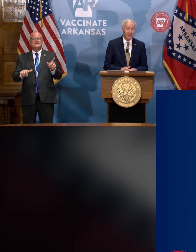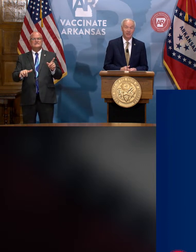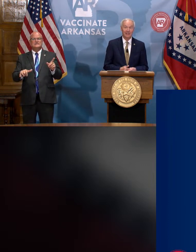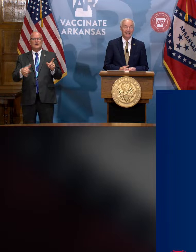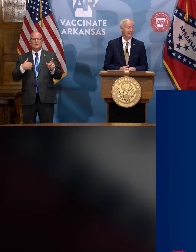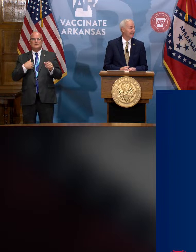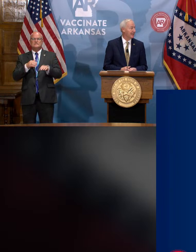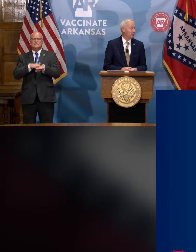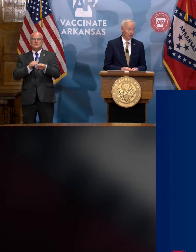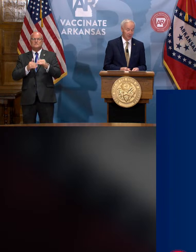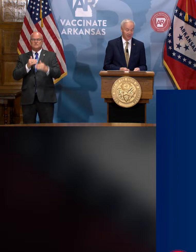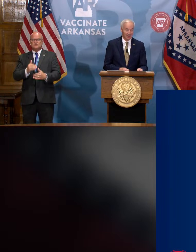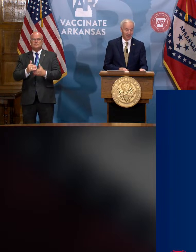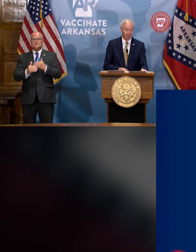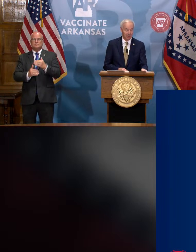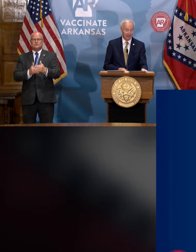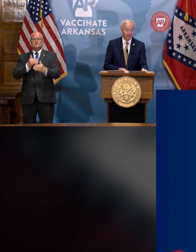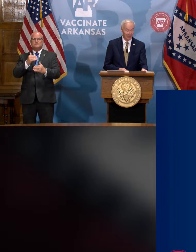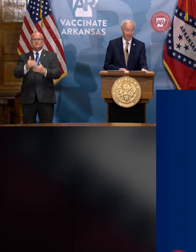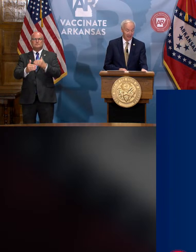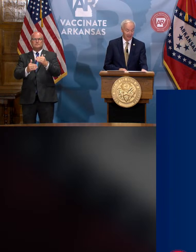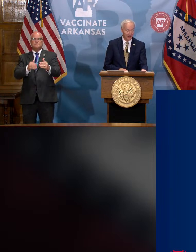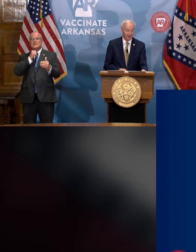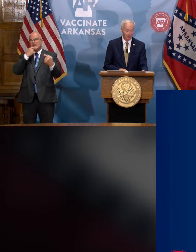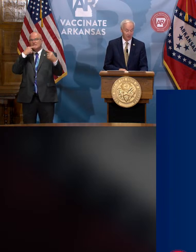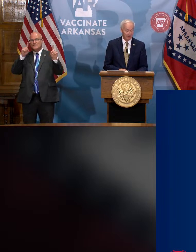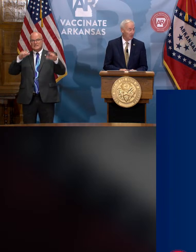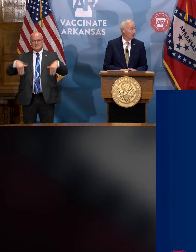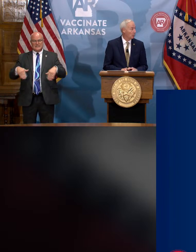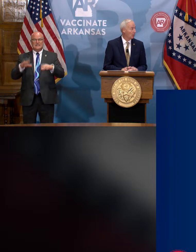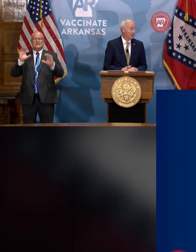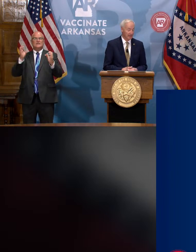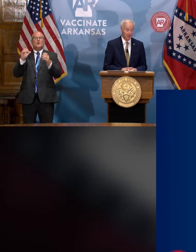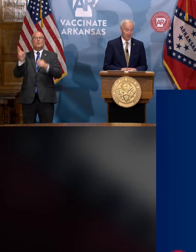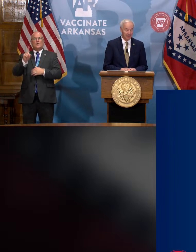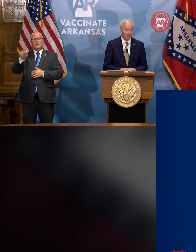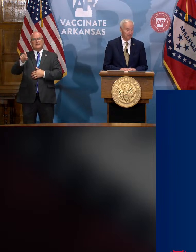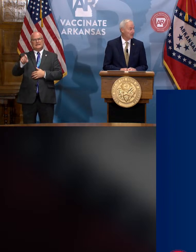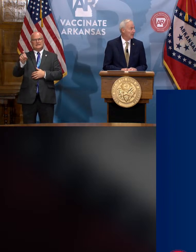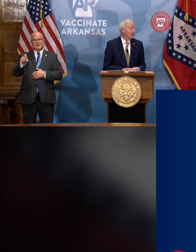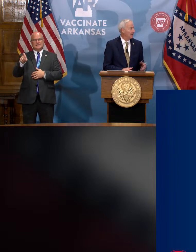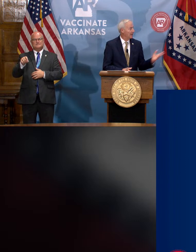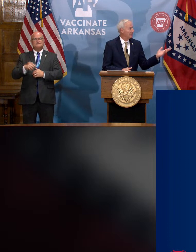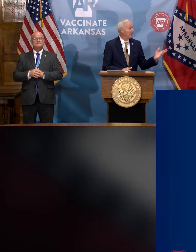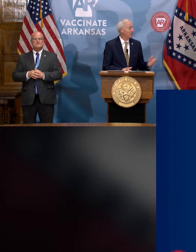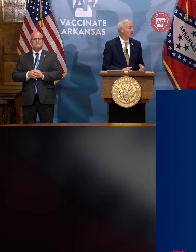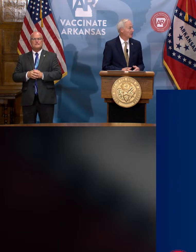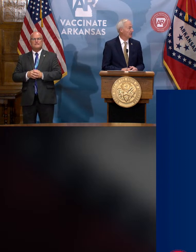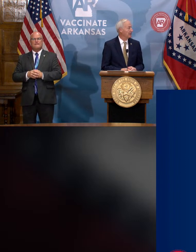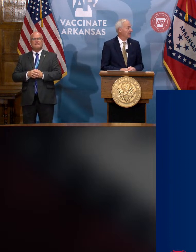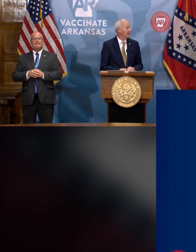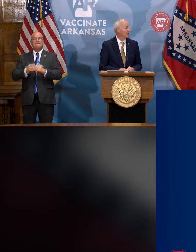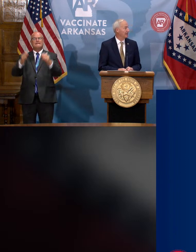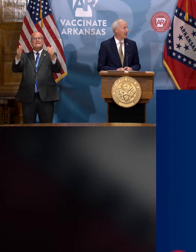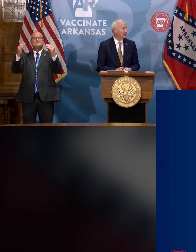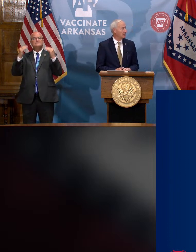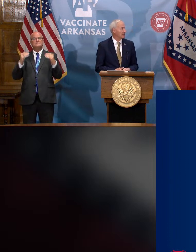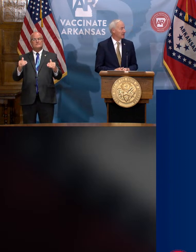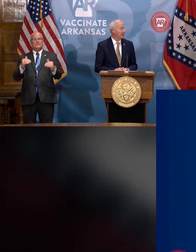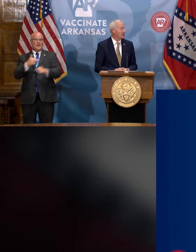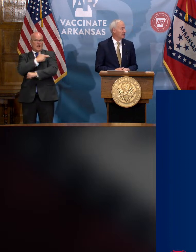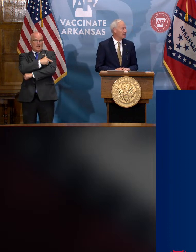we're gradually getting there. We're just not completely there yet in terms of where we need to be. Then you'll see